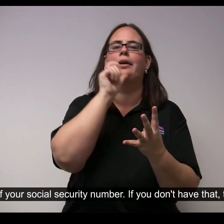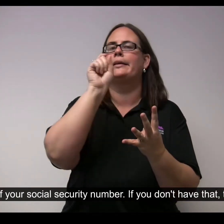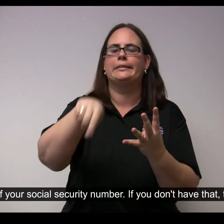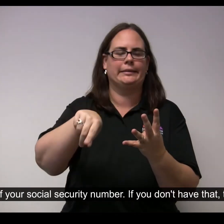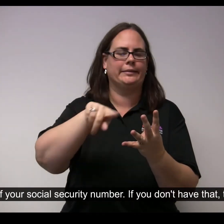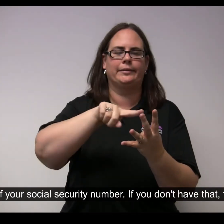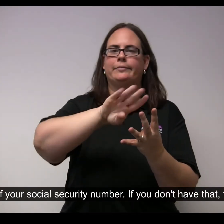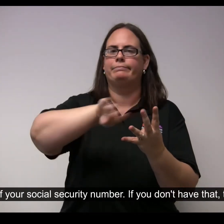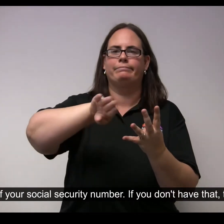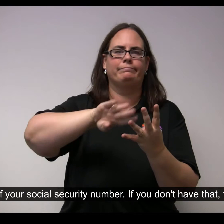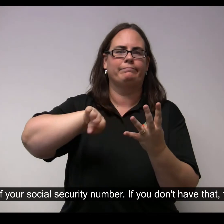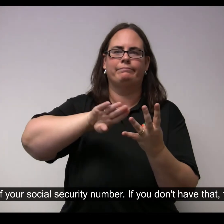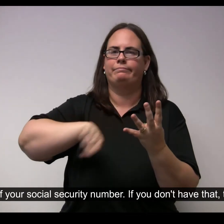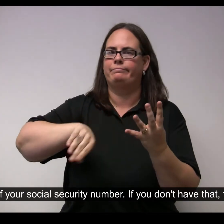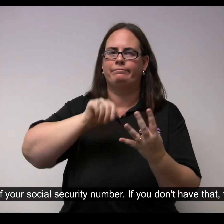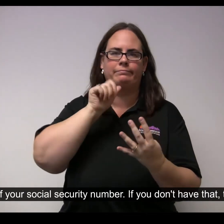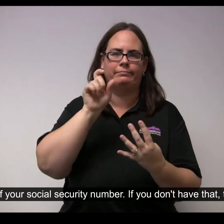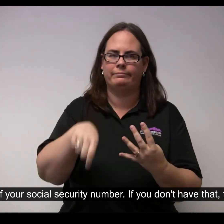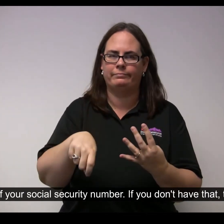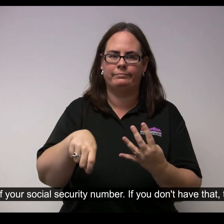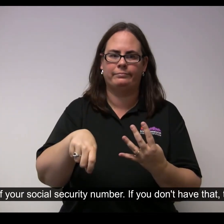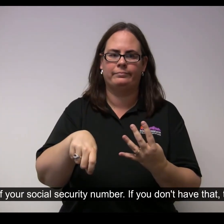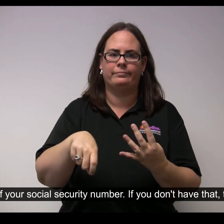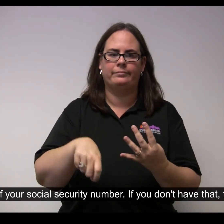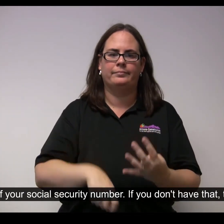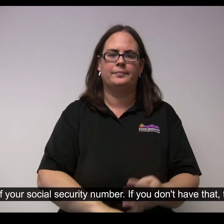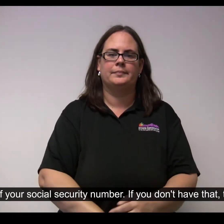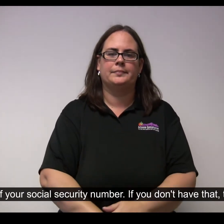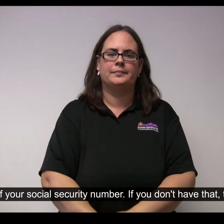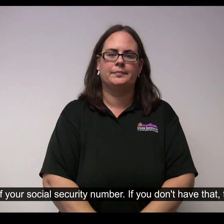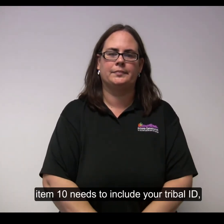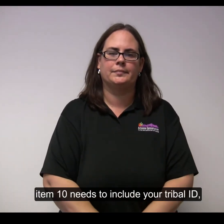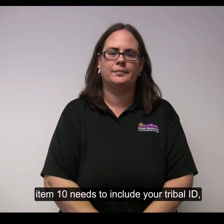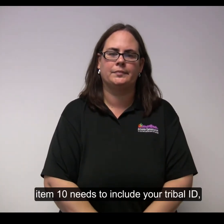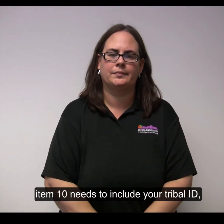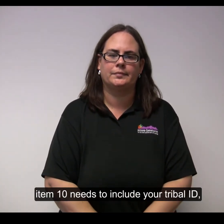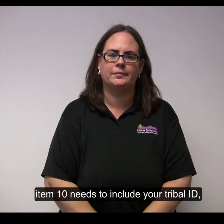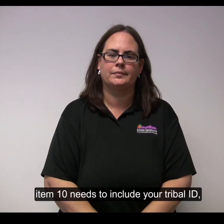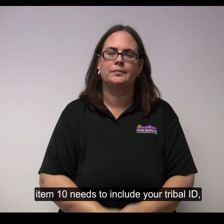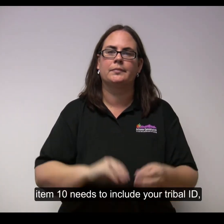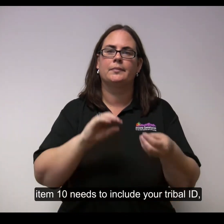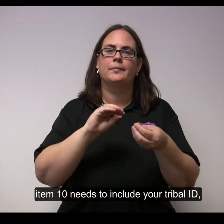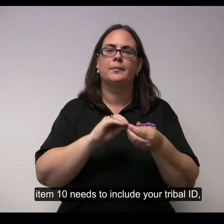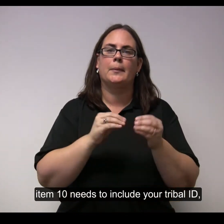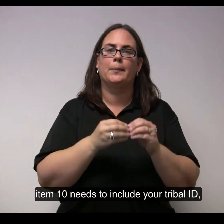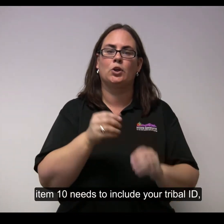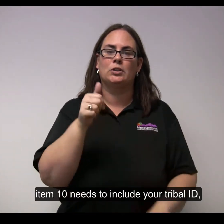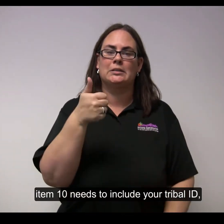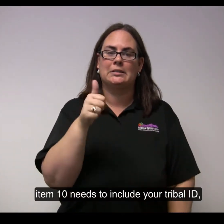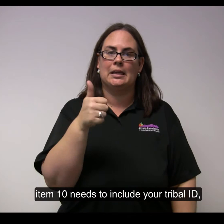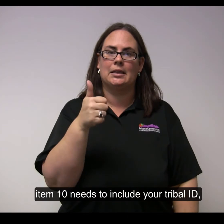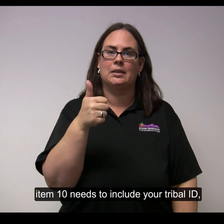your social security number. If you don't have that, then item 10 needs to include your tribal